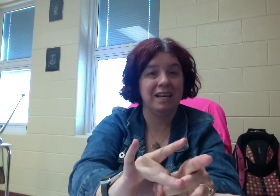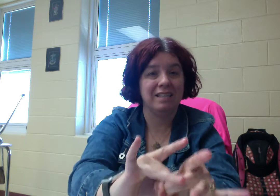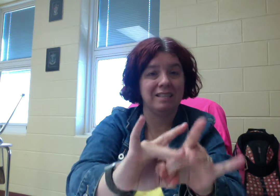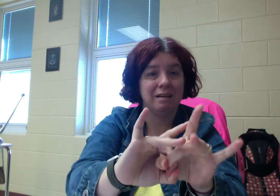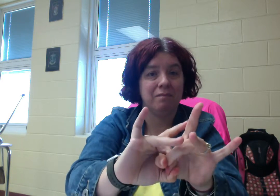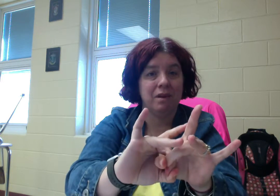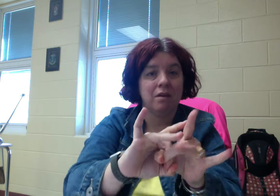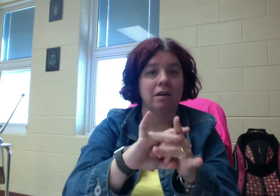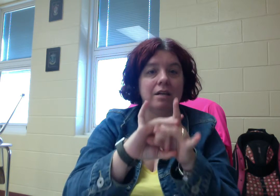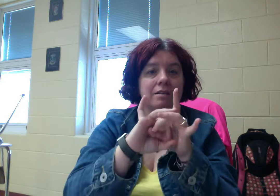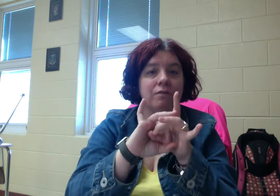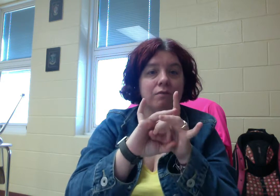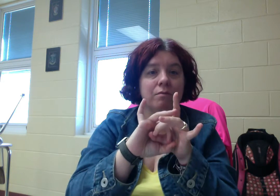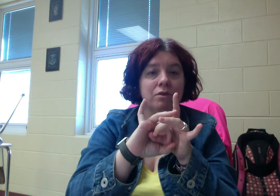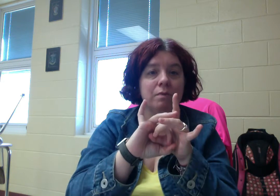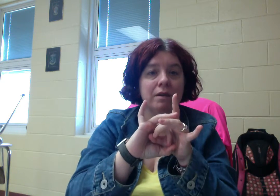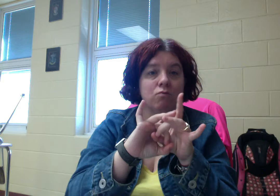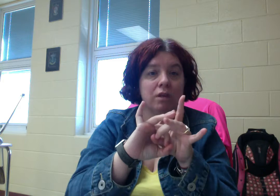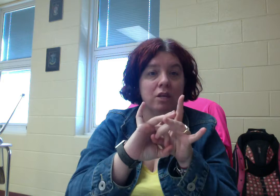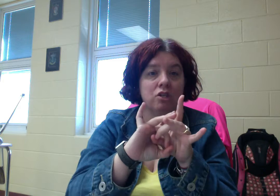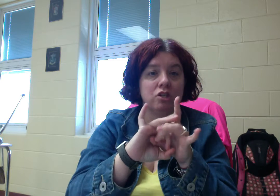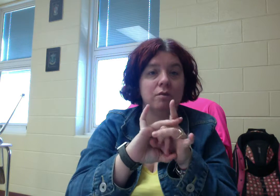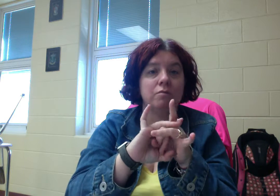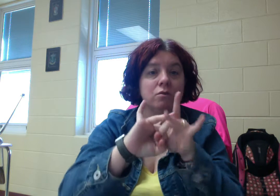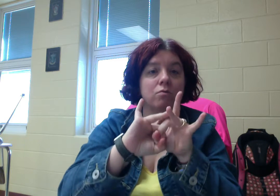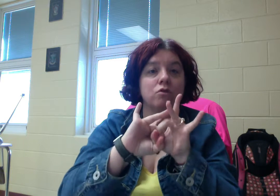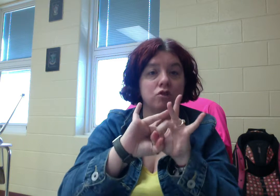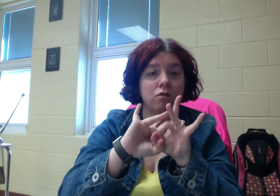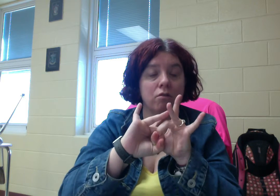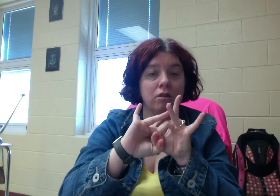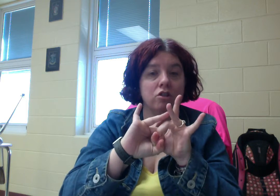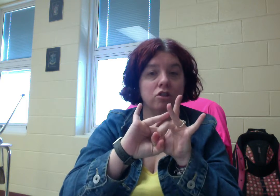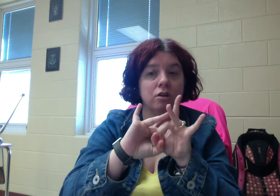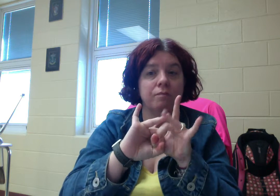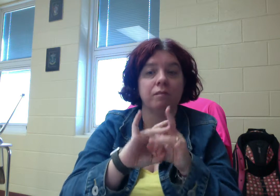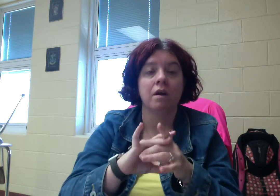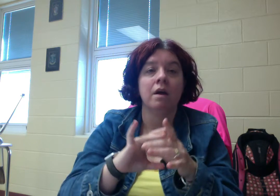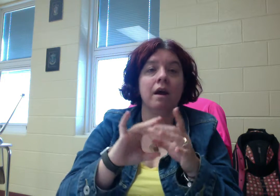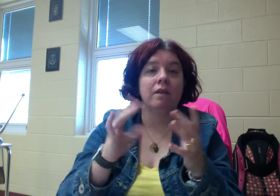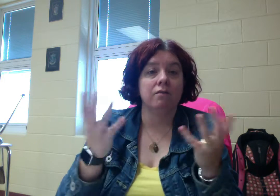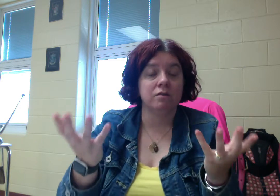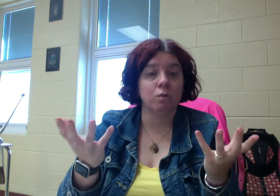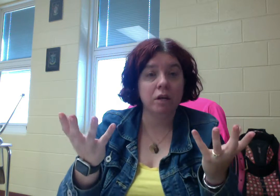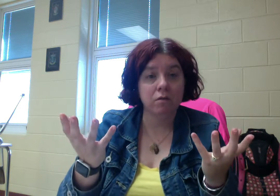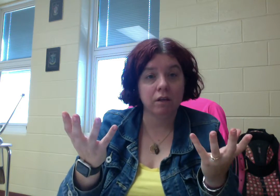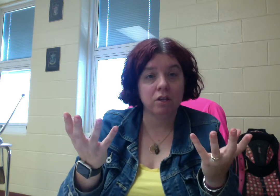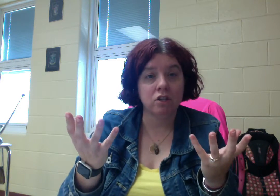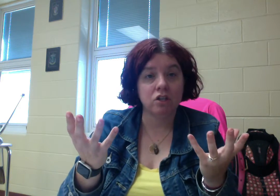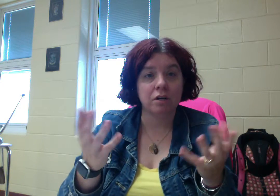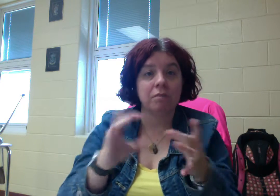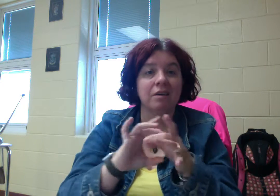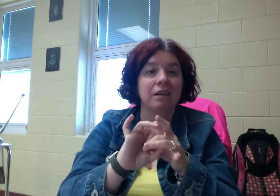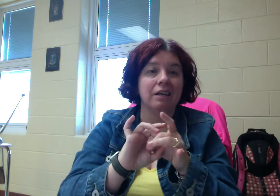against them. Okay, it's different from just being relationship to strong relationship. And then if it's a weak relationship, it